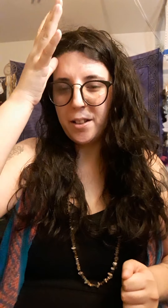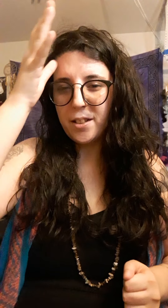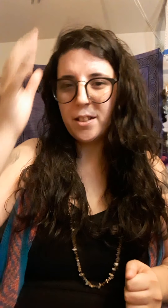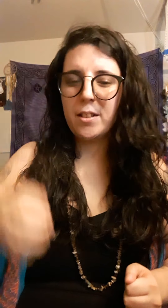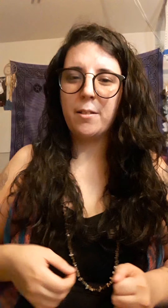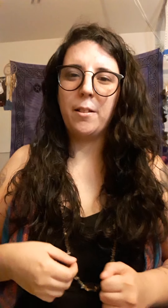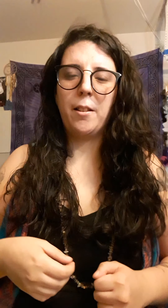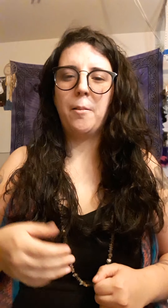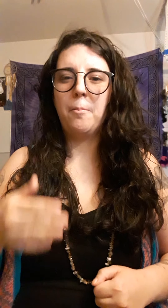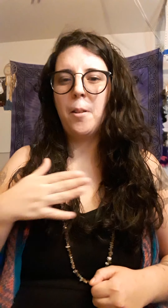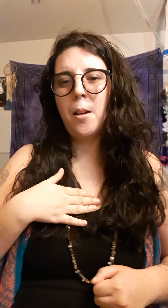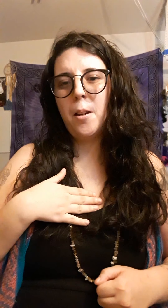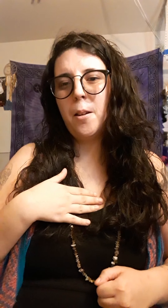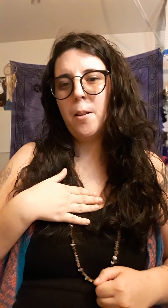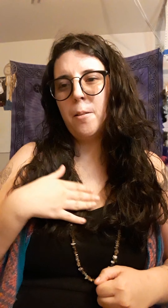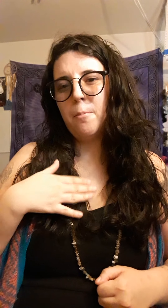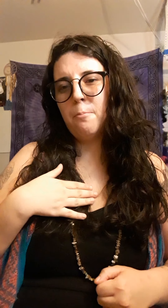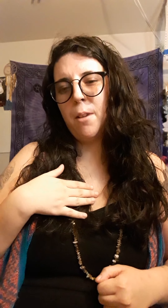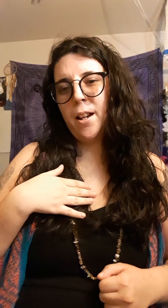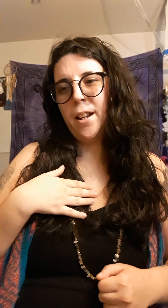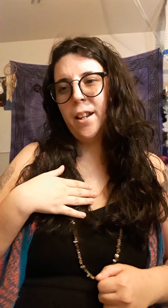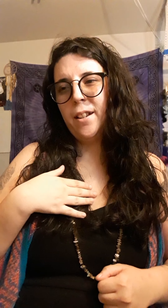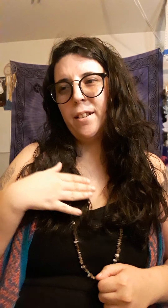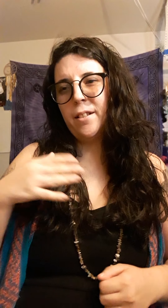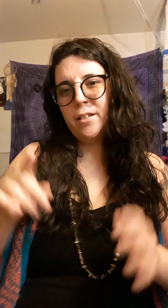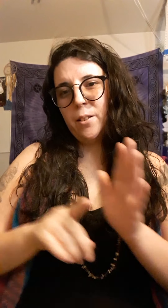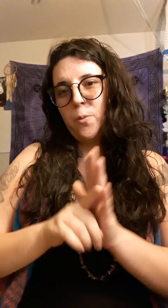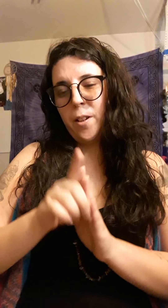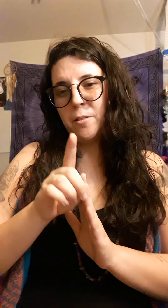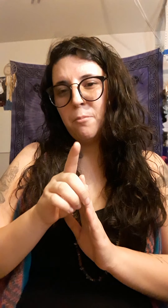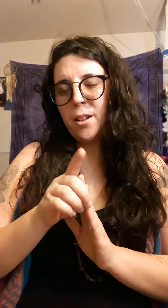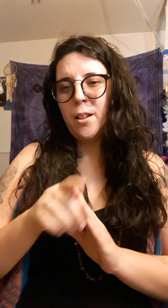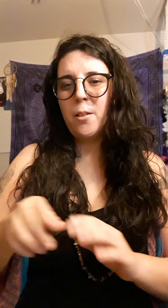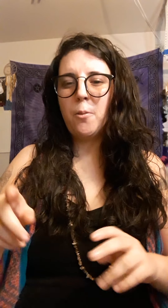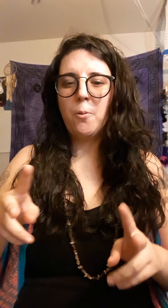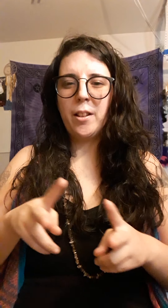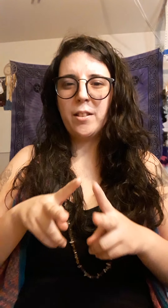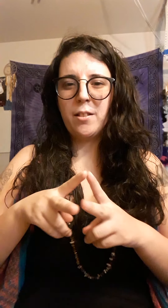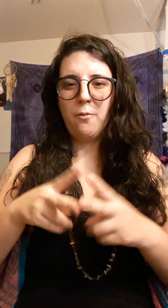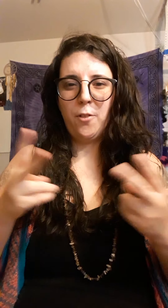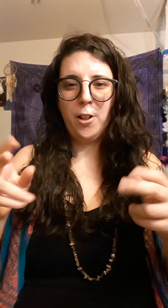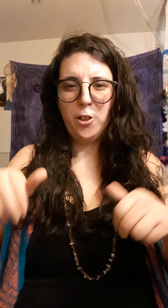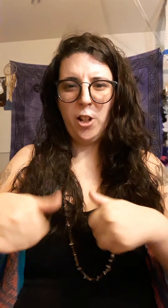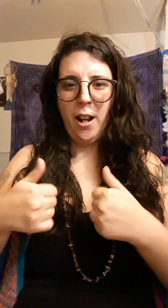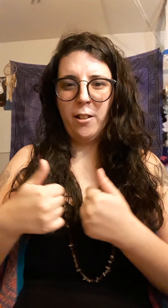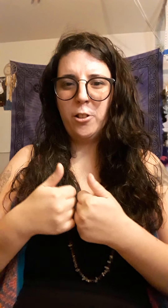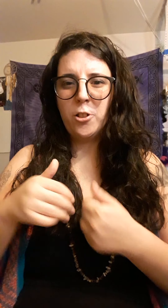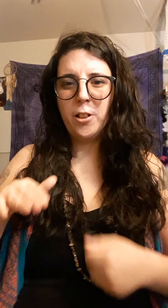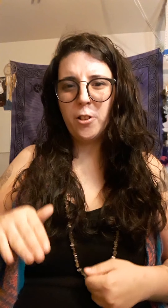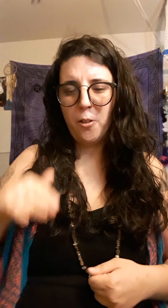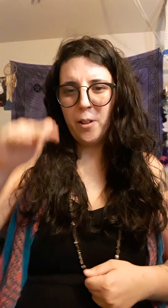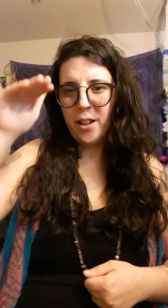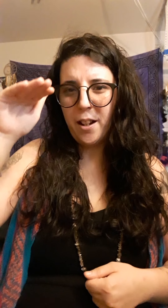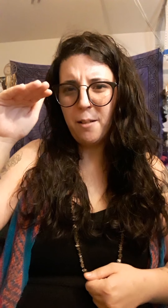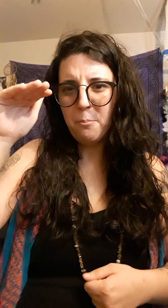My development was very challenging growing up.